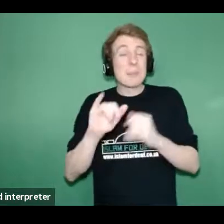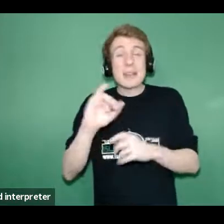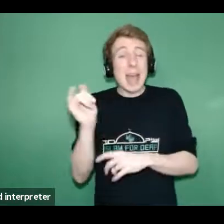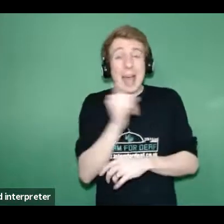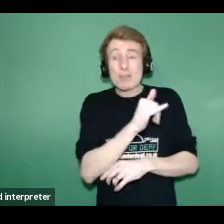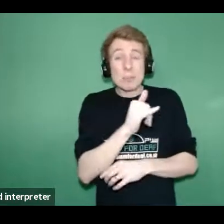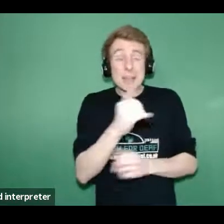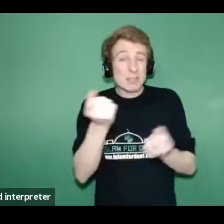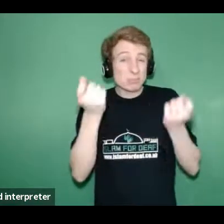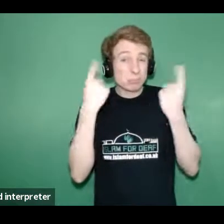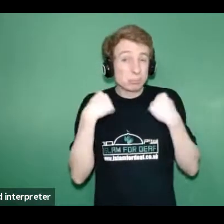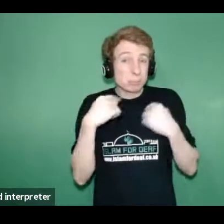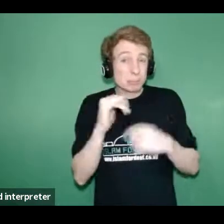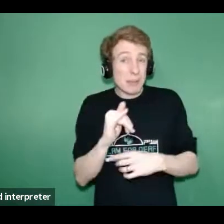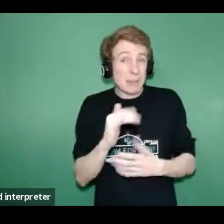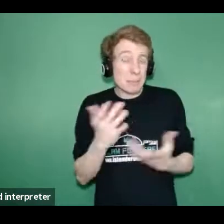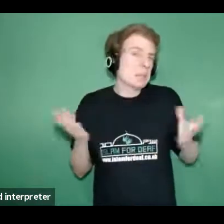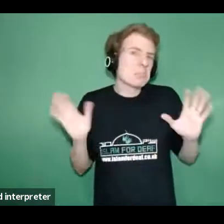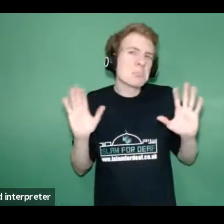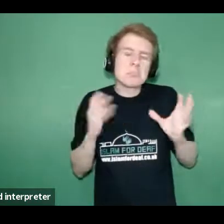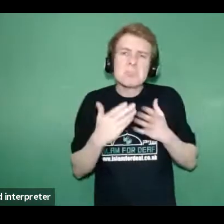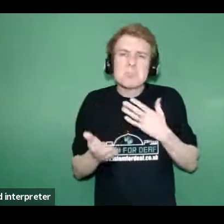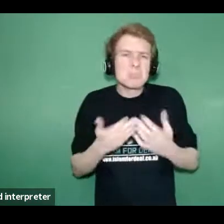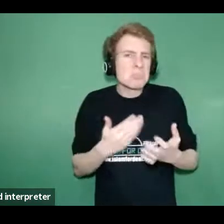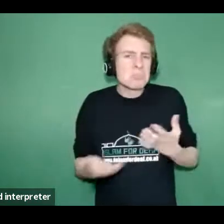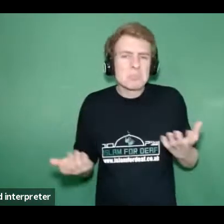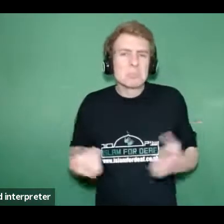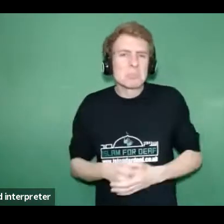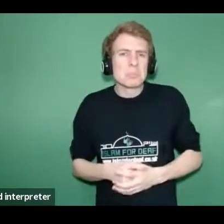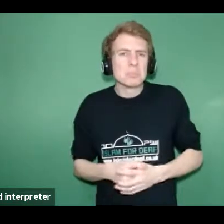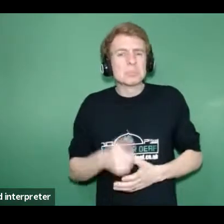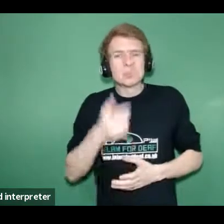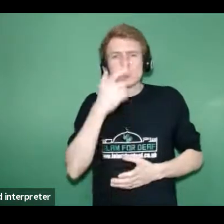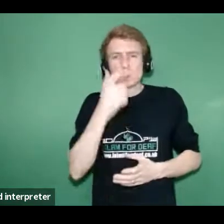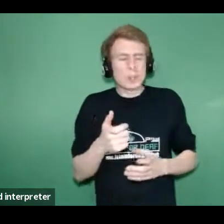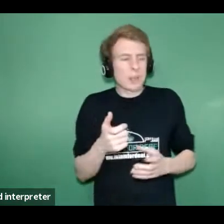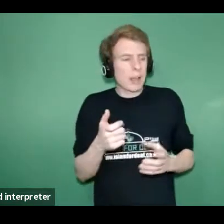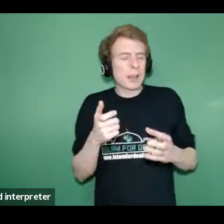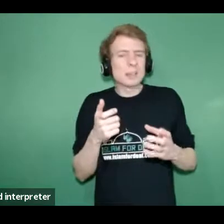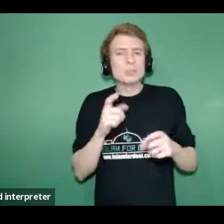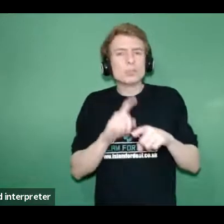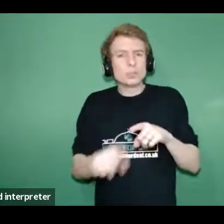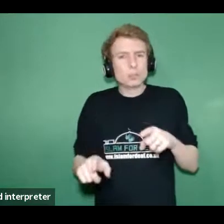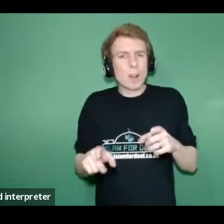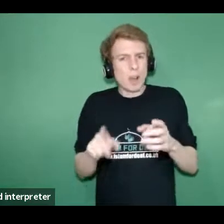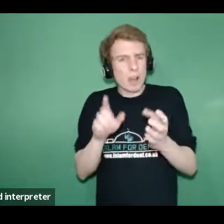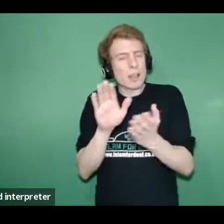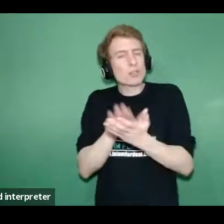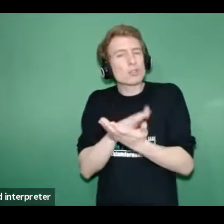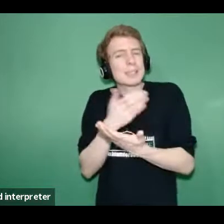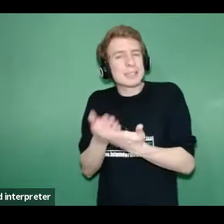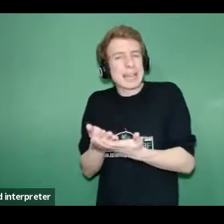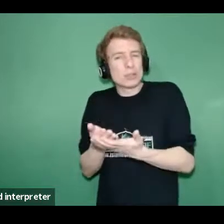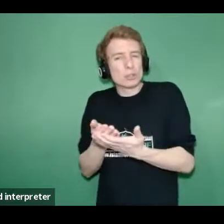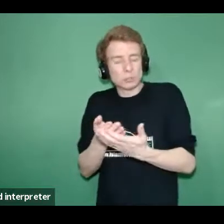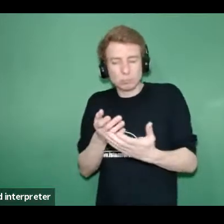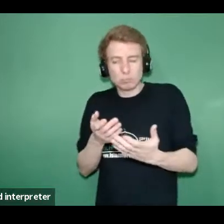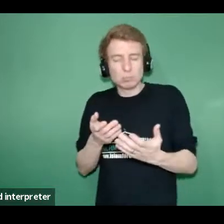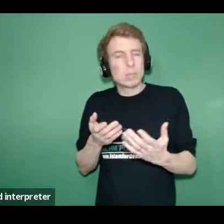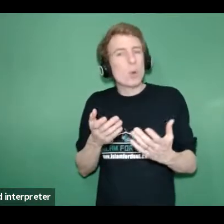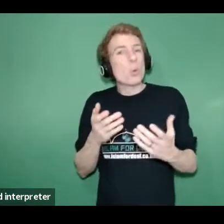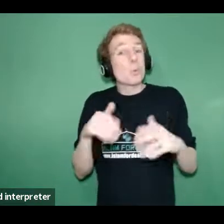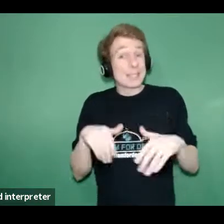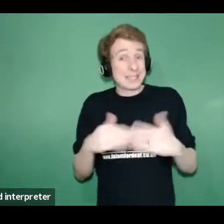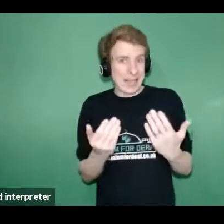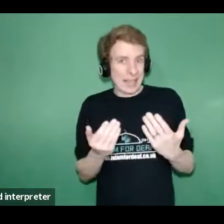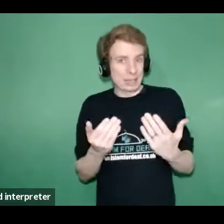if we don't understand Arabic, we could perhaps read the translation of the meanings of the Quran during the day